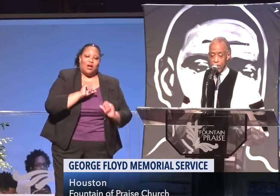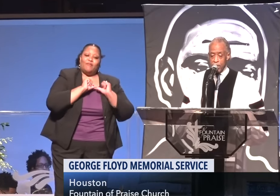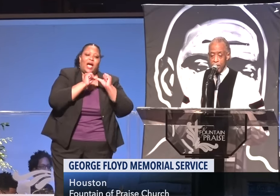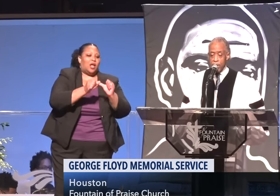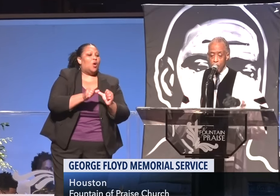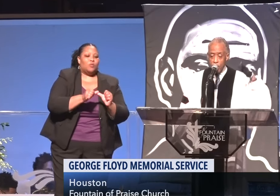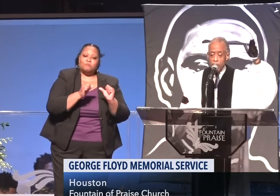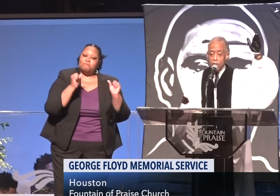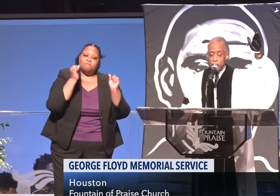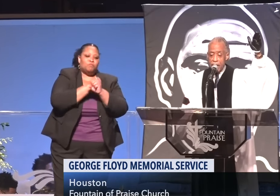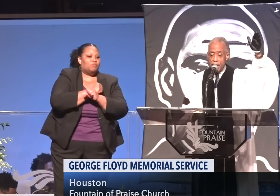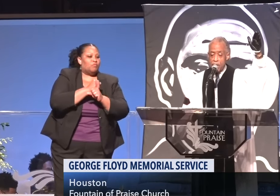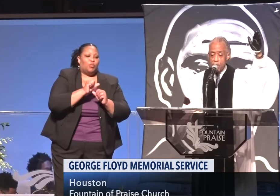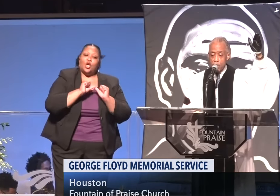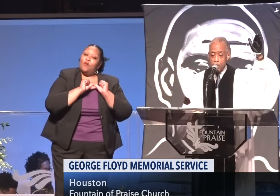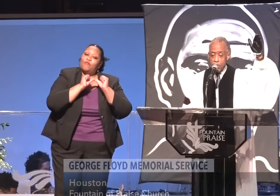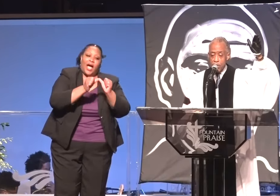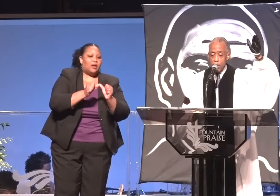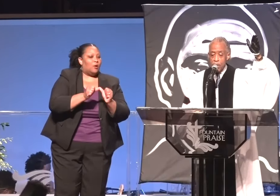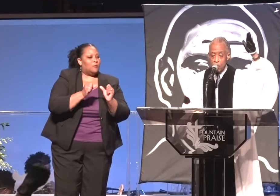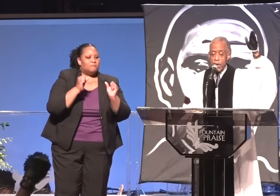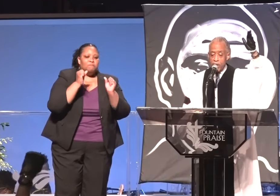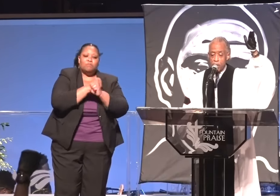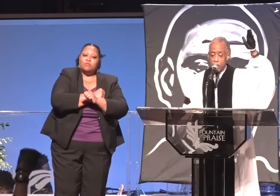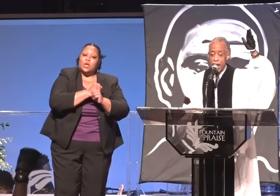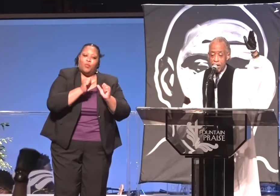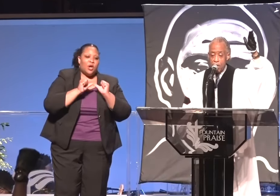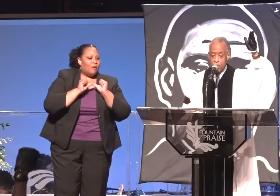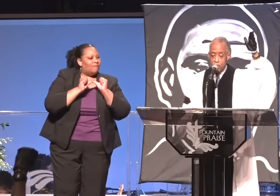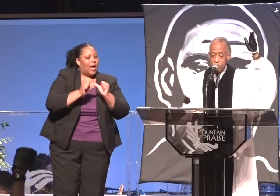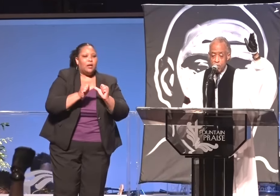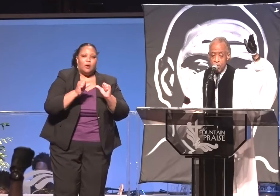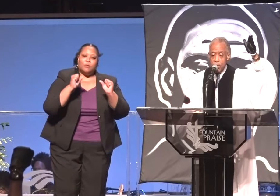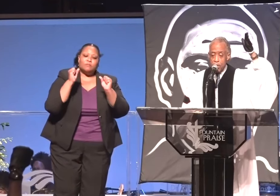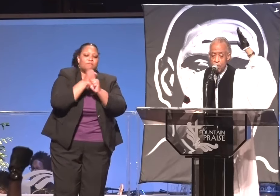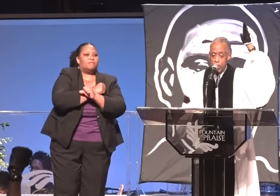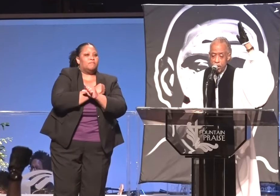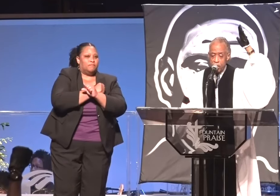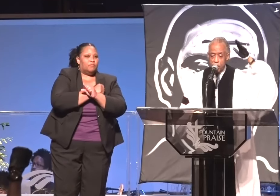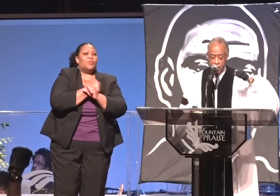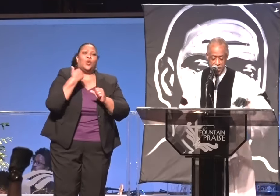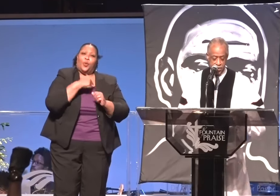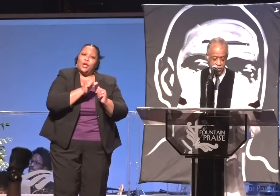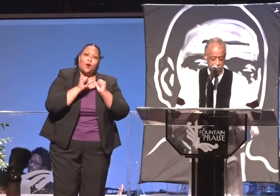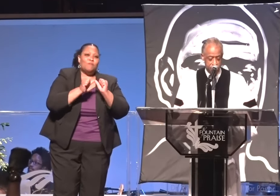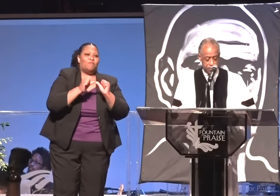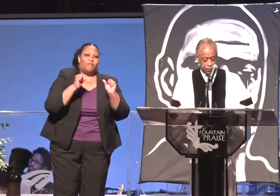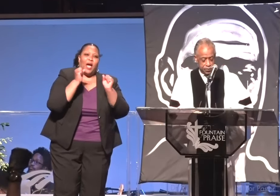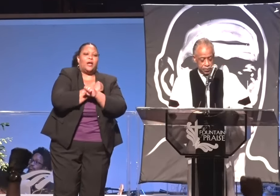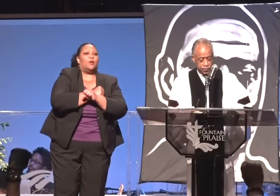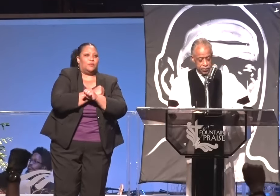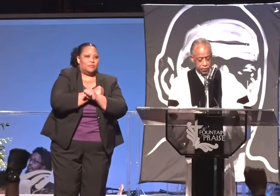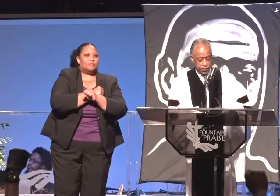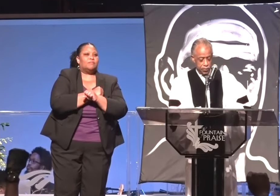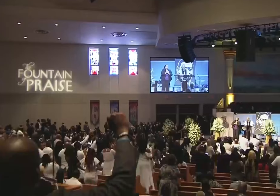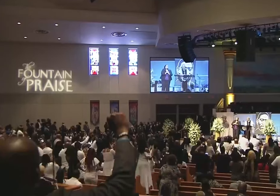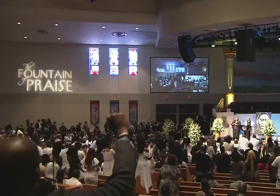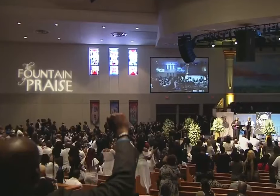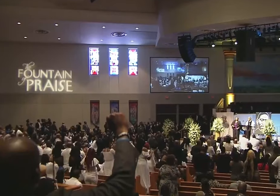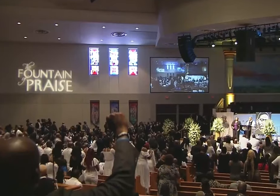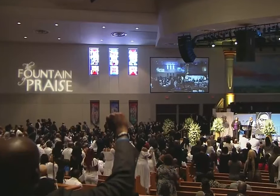on. We going to fight on. We going to fight on. We going to fight on.